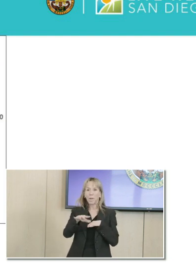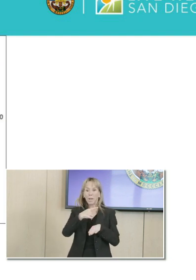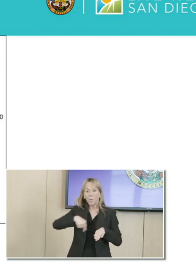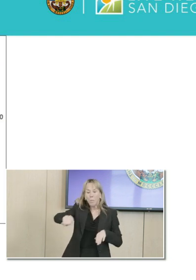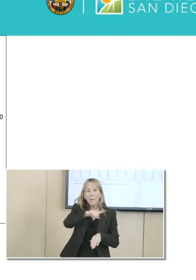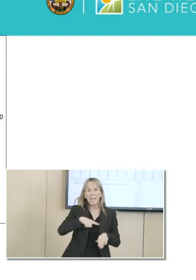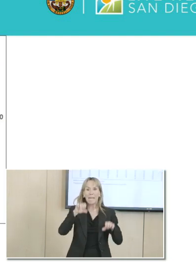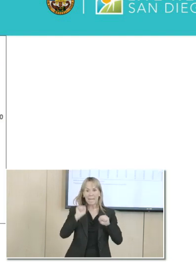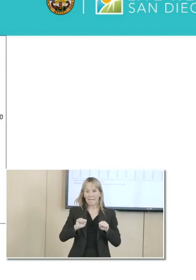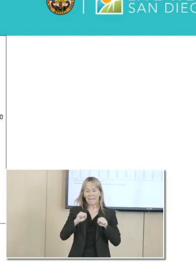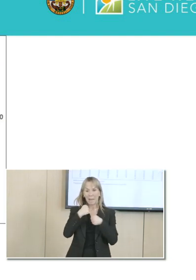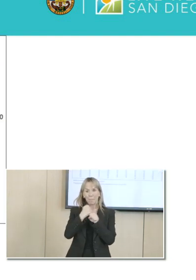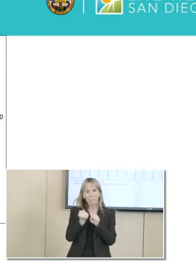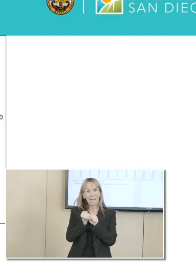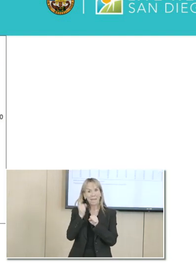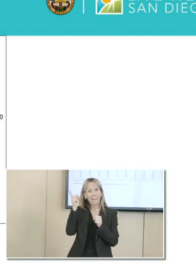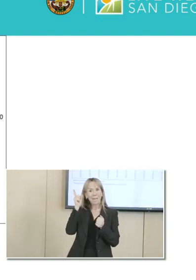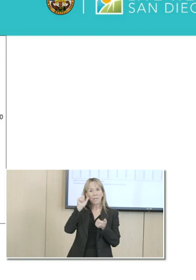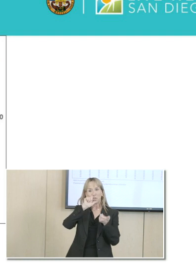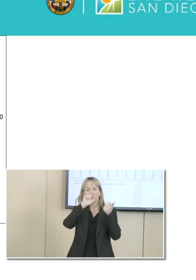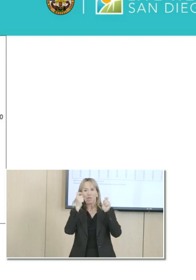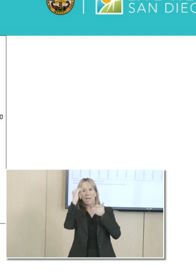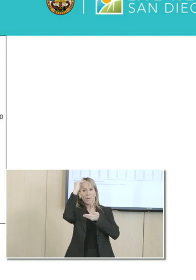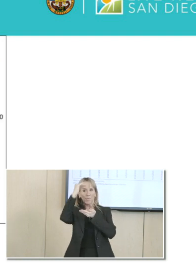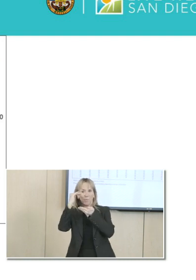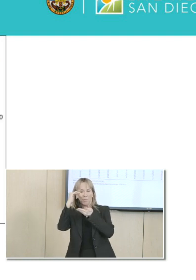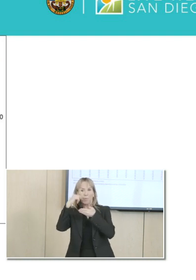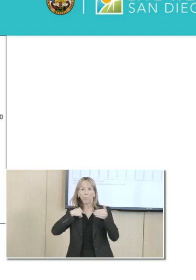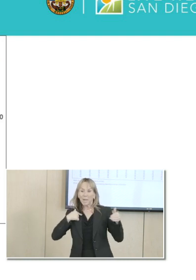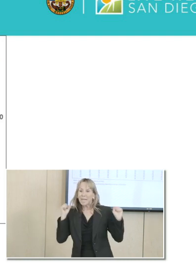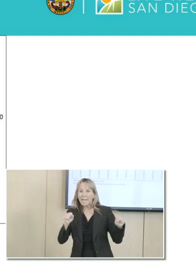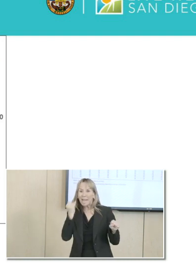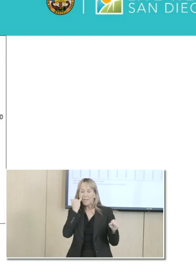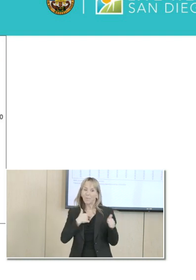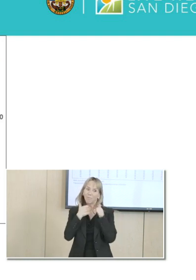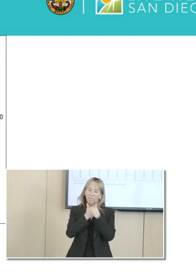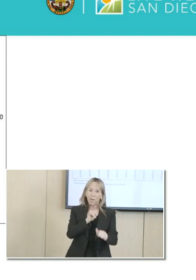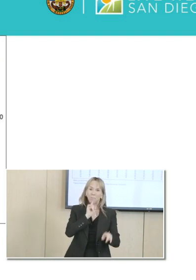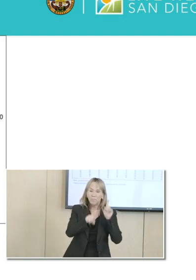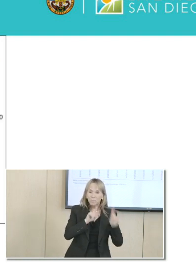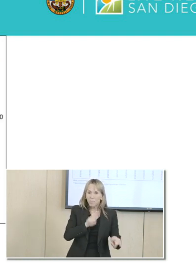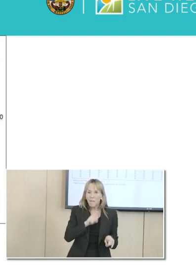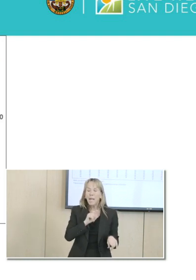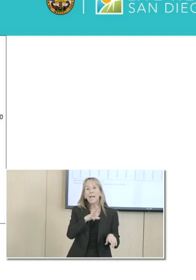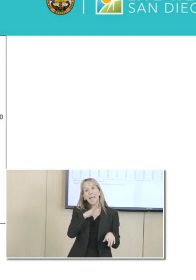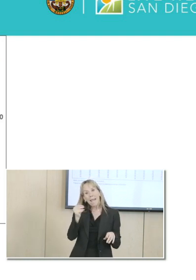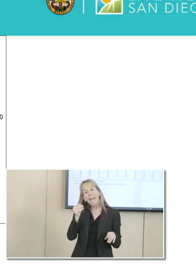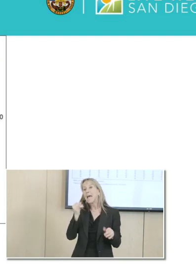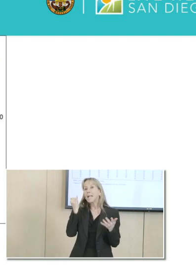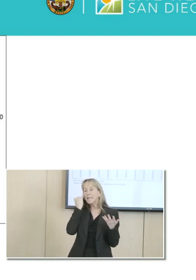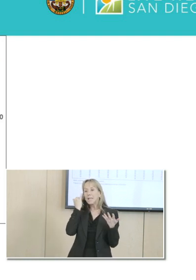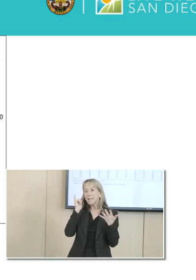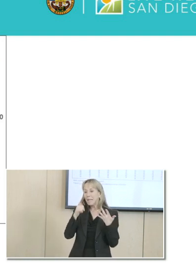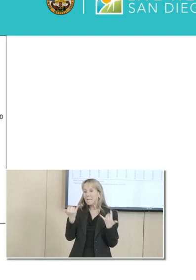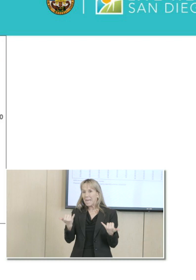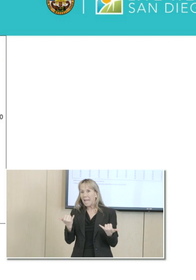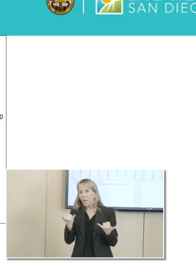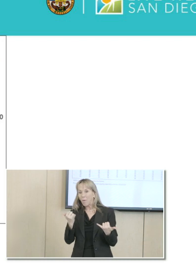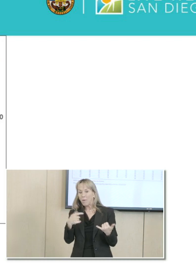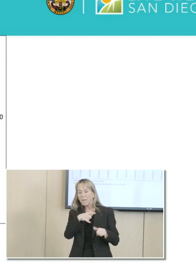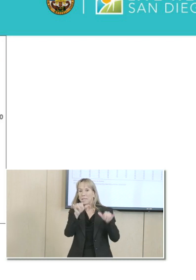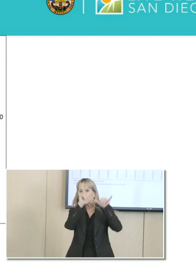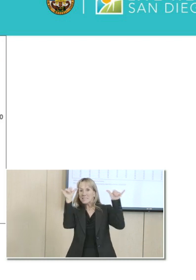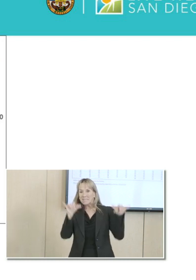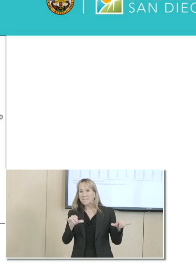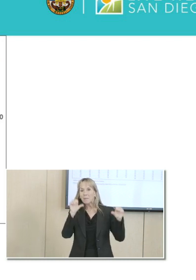make that curve change, and to also show that the time that is bought will allow the system to, in fact,